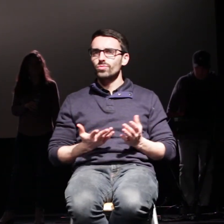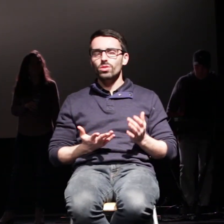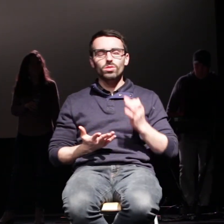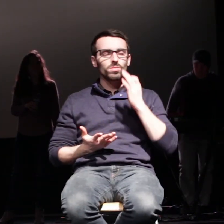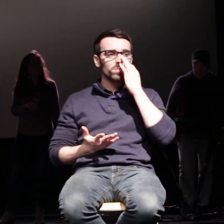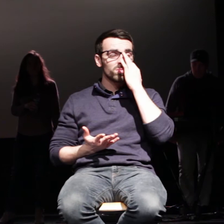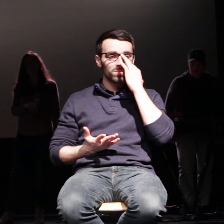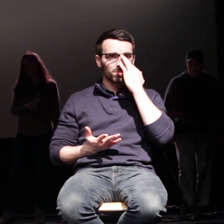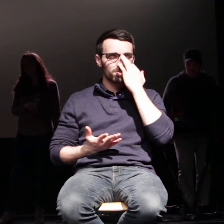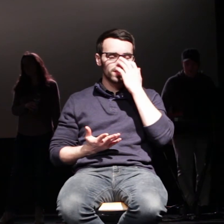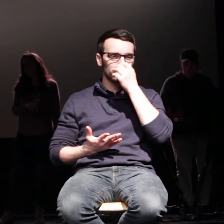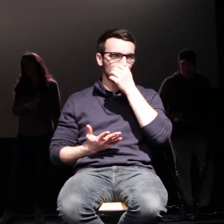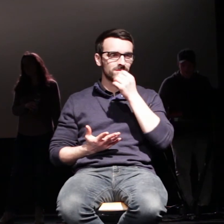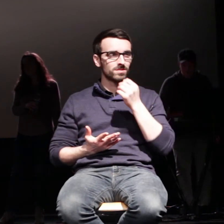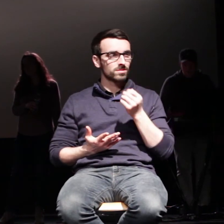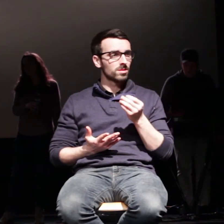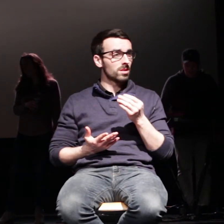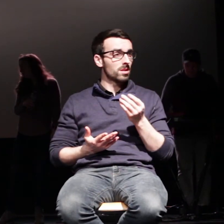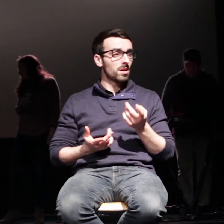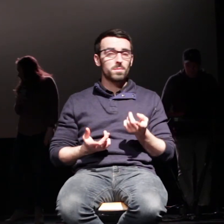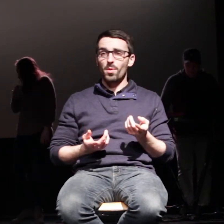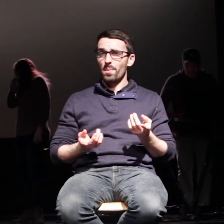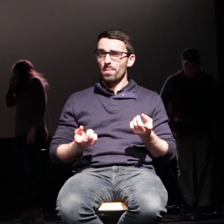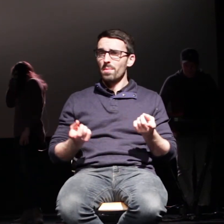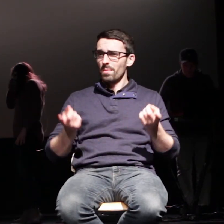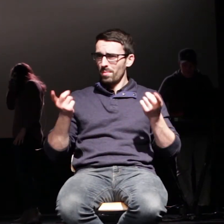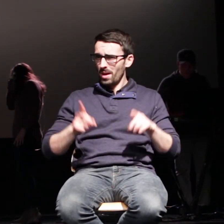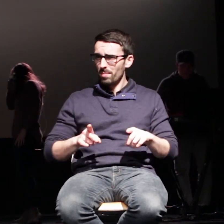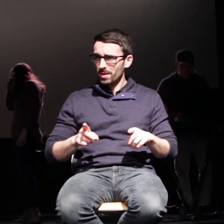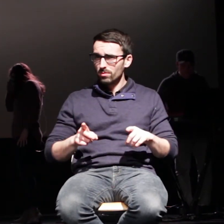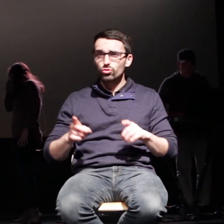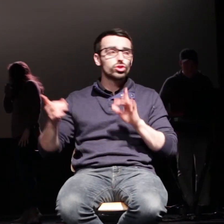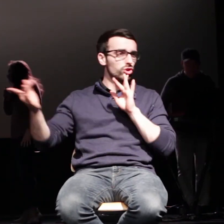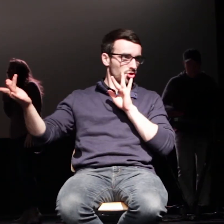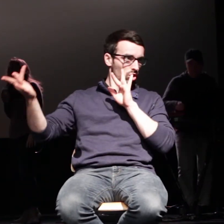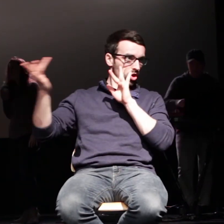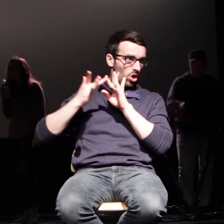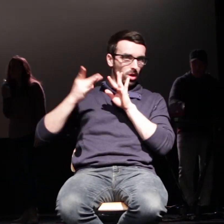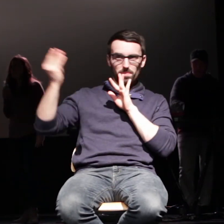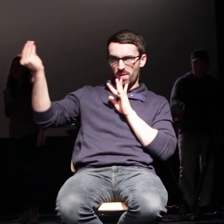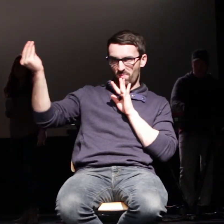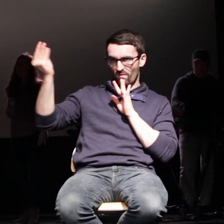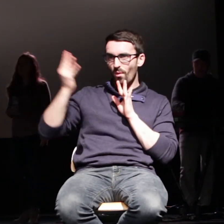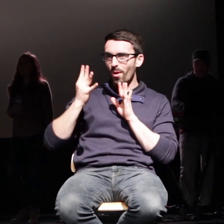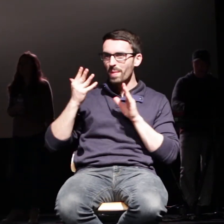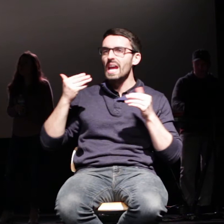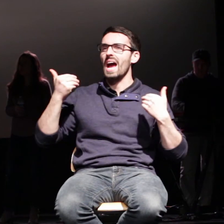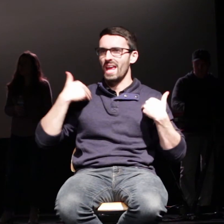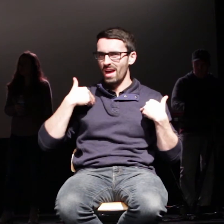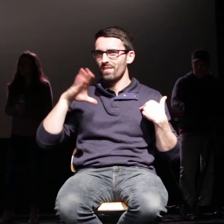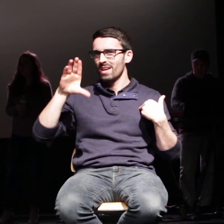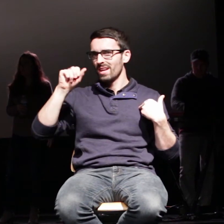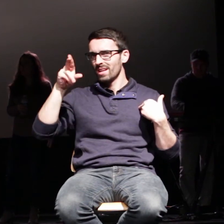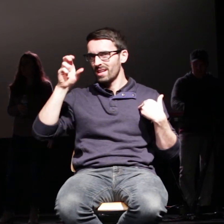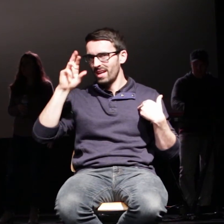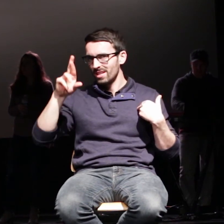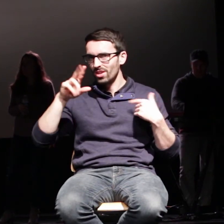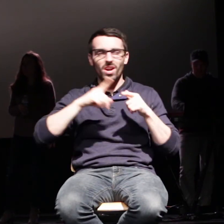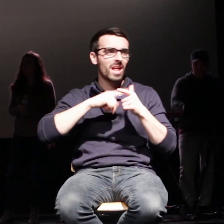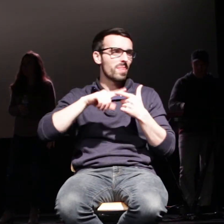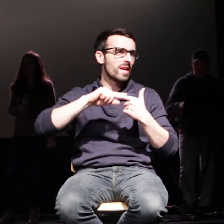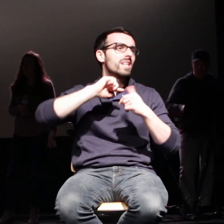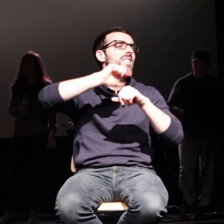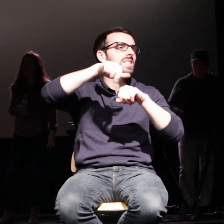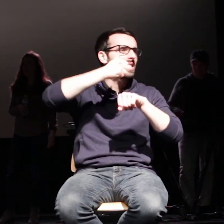so basically the whole purpose of her call was to inform me that I had the diagnosis and then immediately to set me up with treatment. So the whole point of the phone call was,